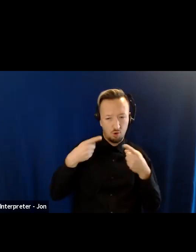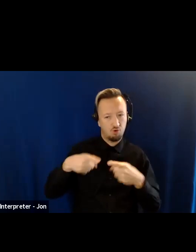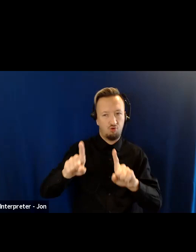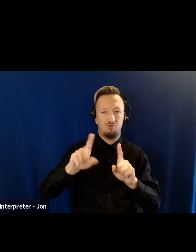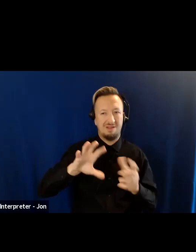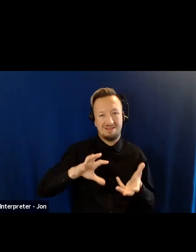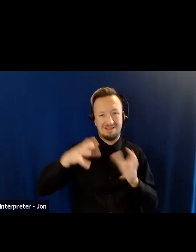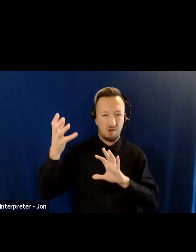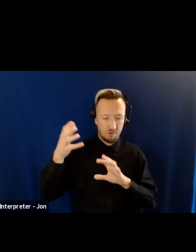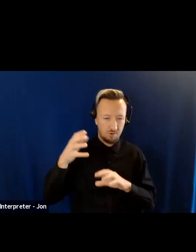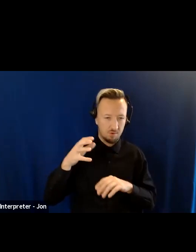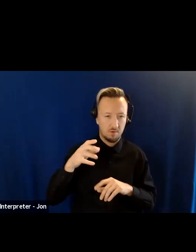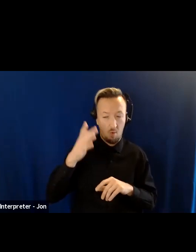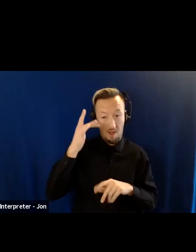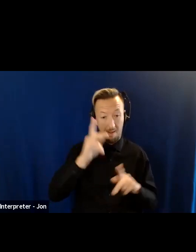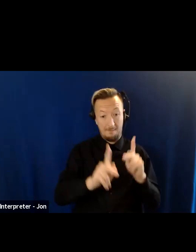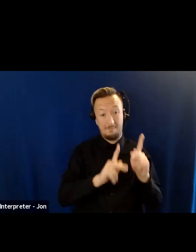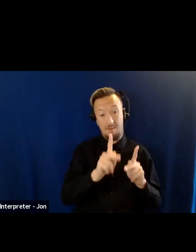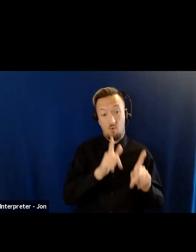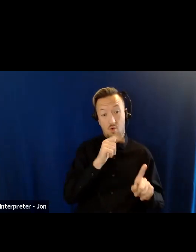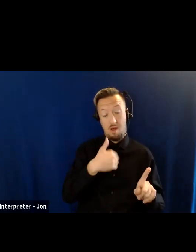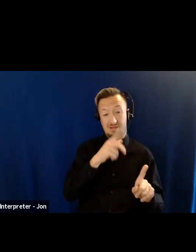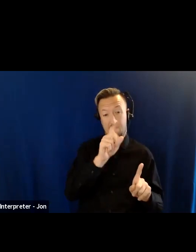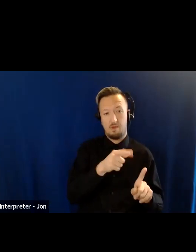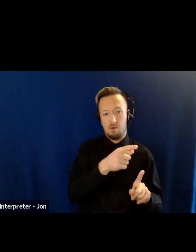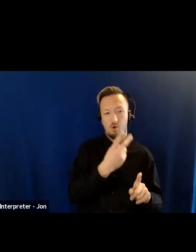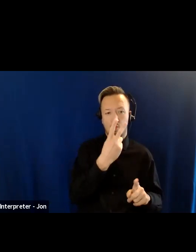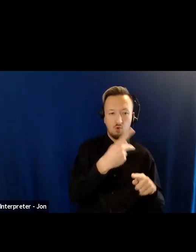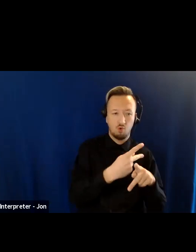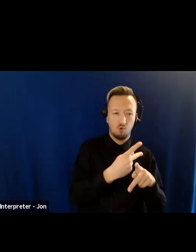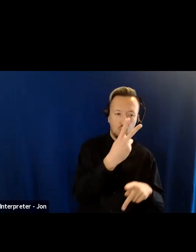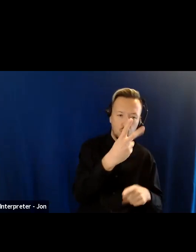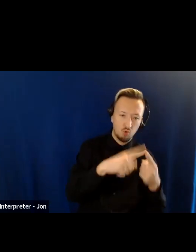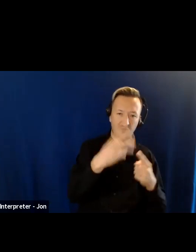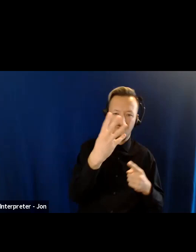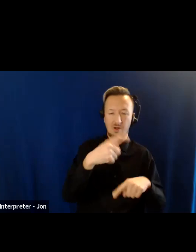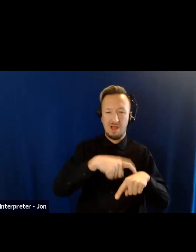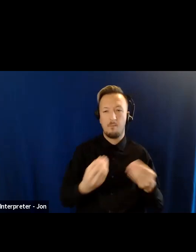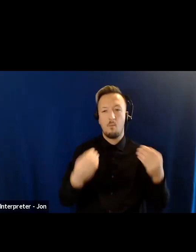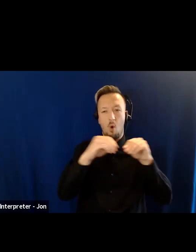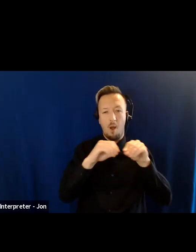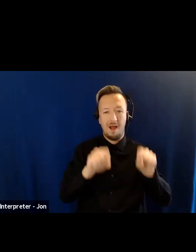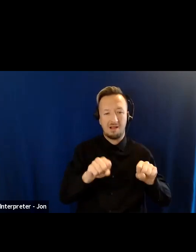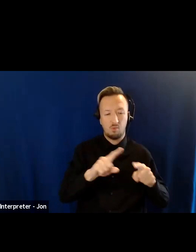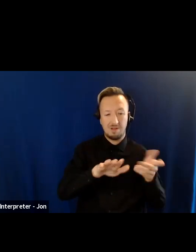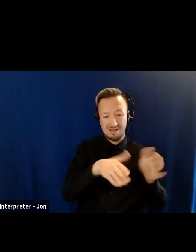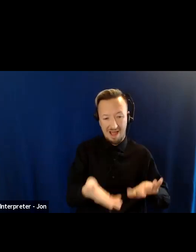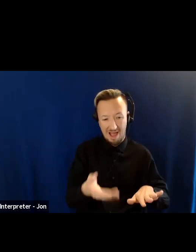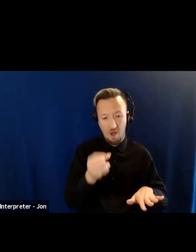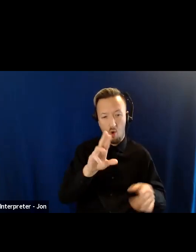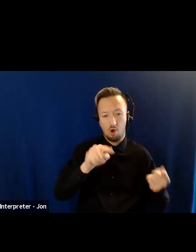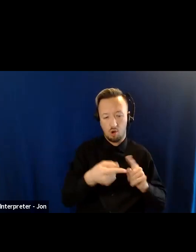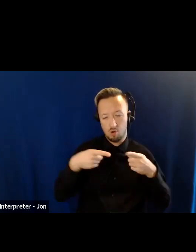disaster, as people with disabilities are 2 to 4 times more likely to die or be injured in a disaster than their non-disabled